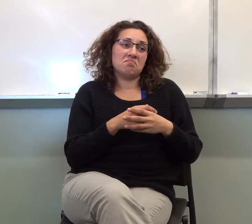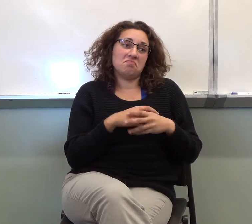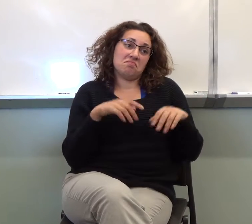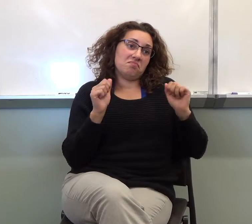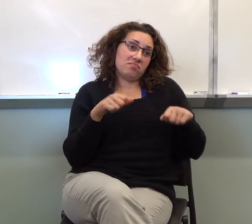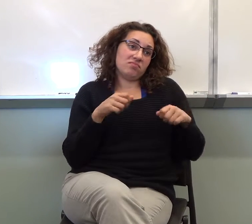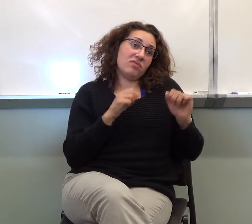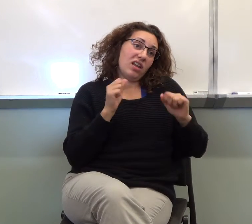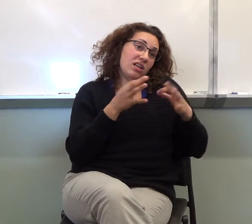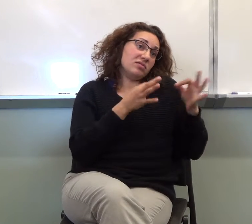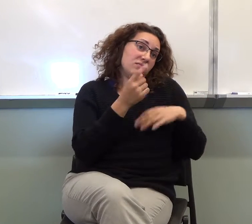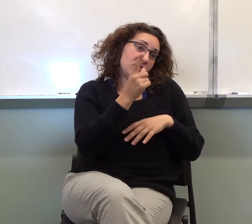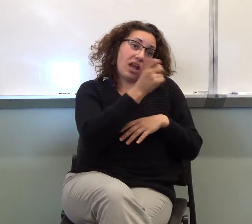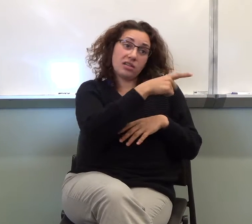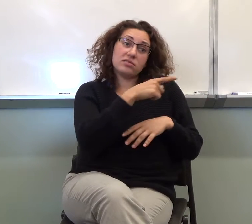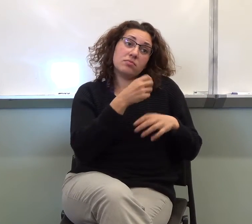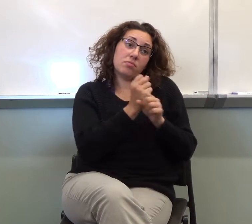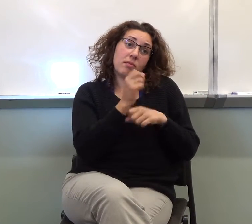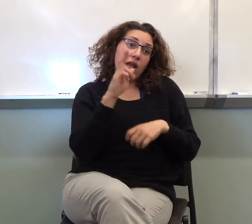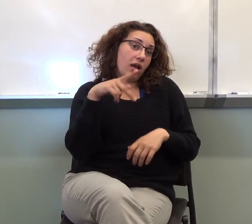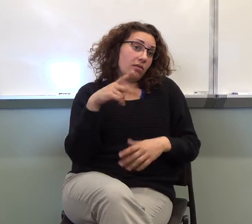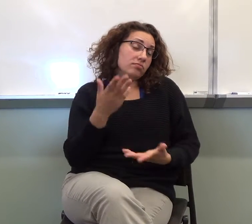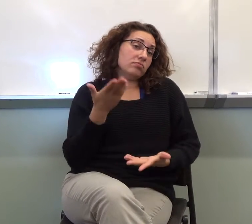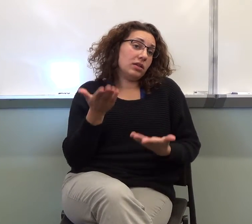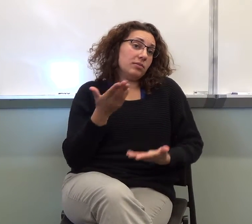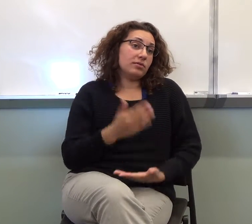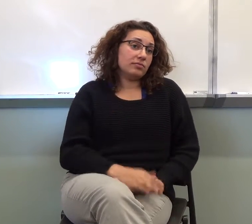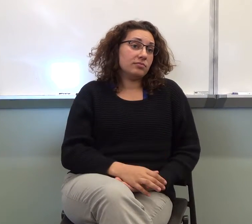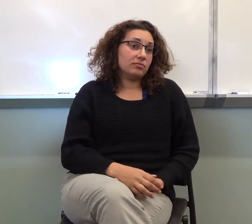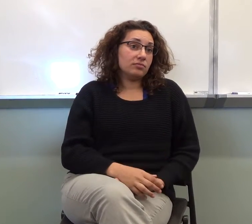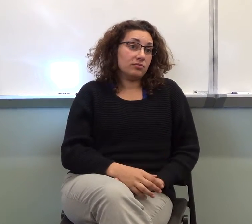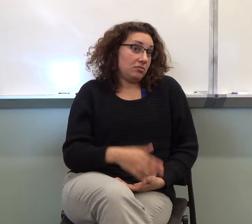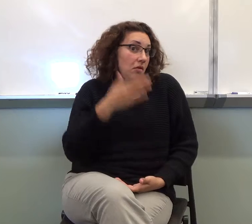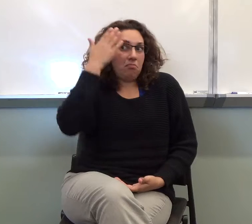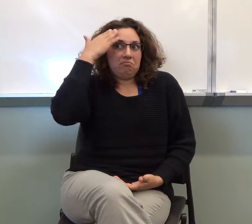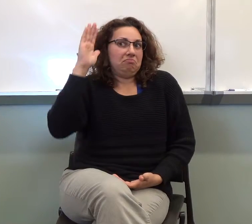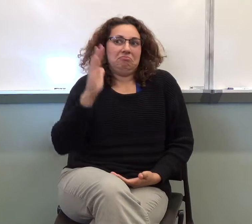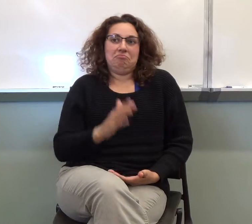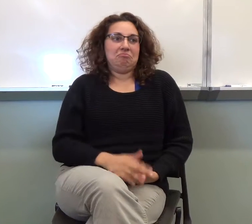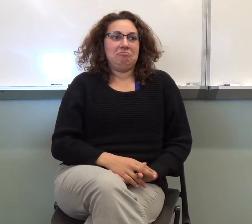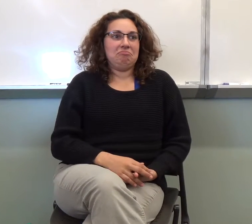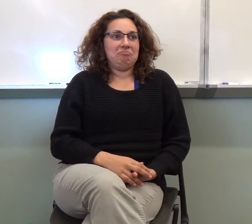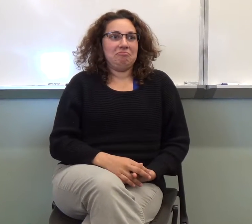Yes, you do have a cheat sheet on the final. One sheet, you gotta write smaller and smaller and smaller.